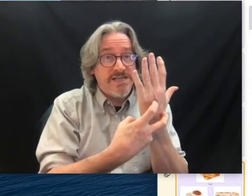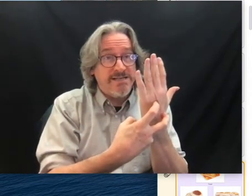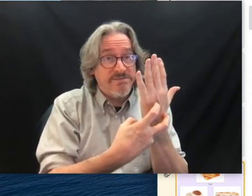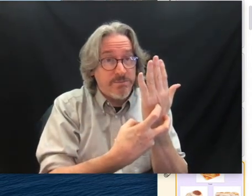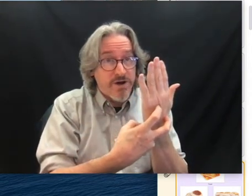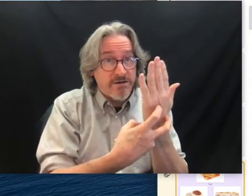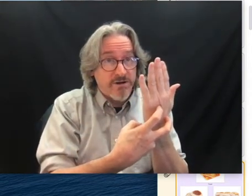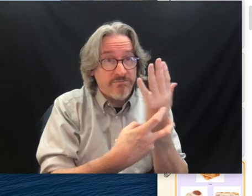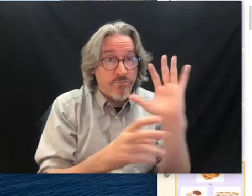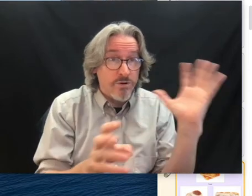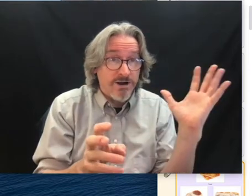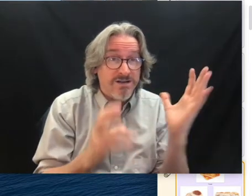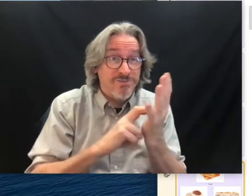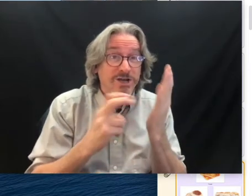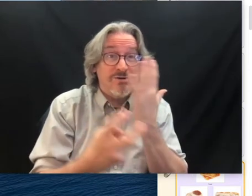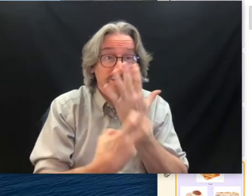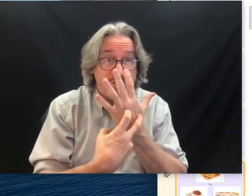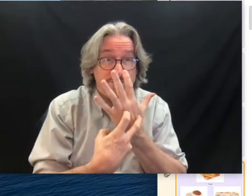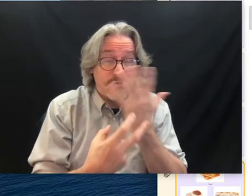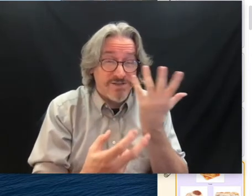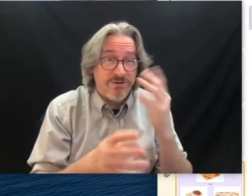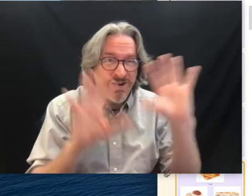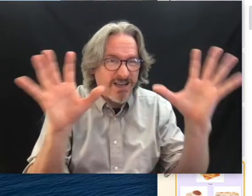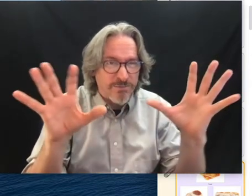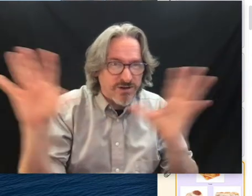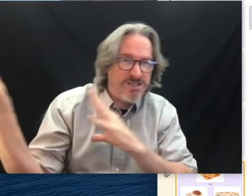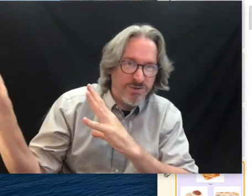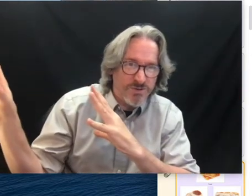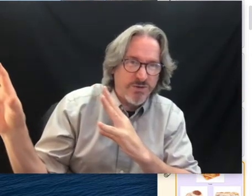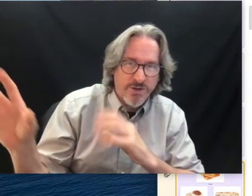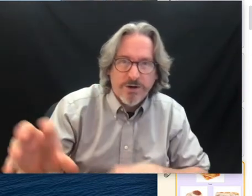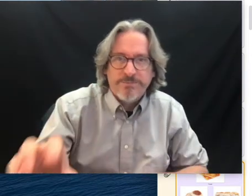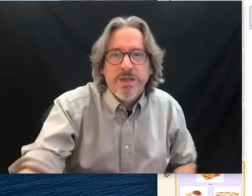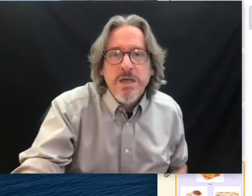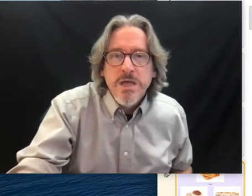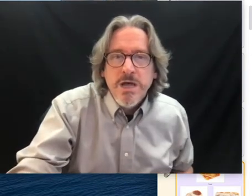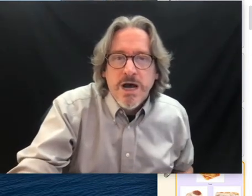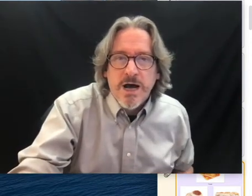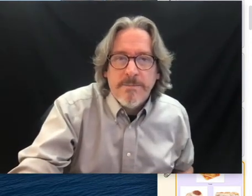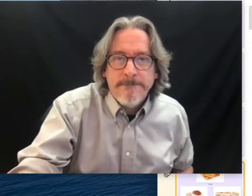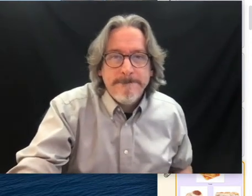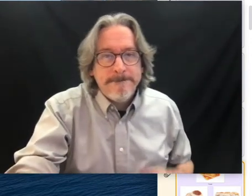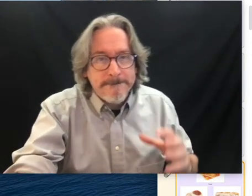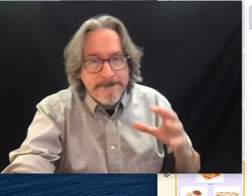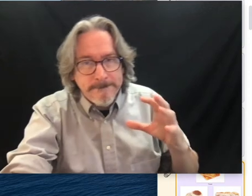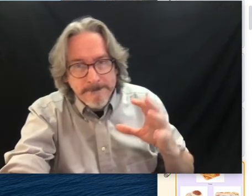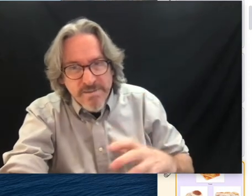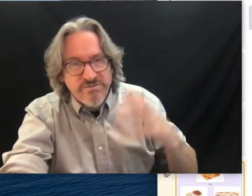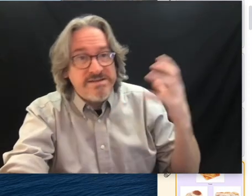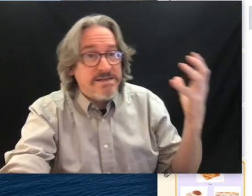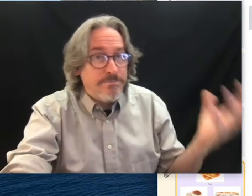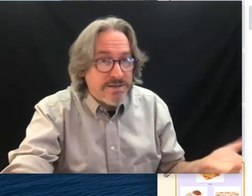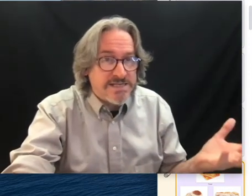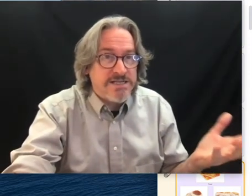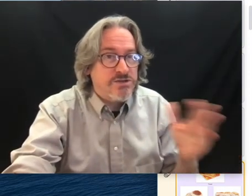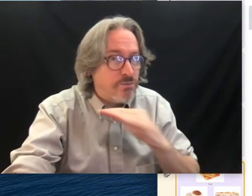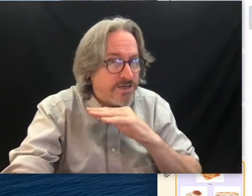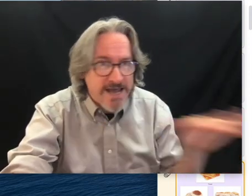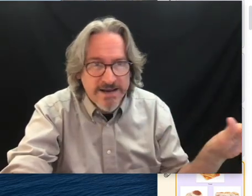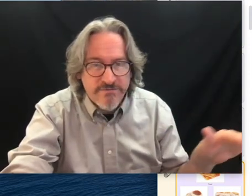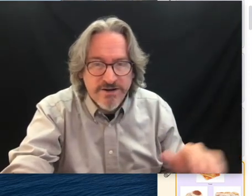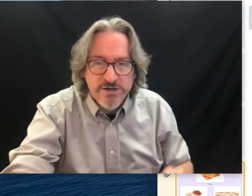both sides of the bread, right? We're Americans, we toast both sides. We're not like the Brits who toast only one. Muffins and